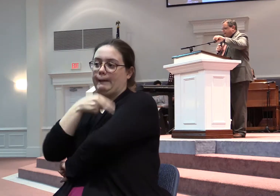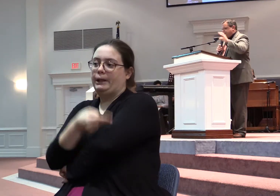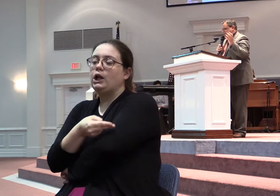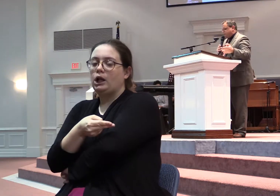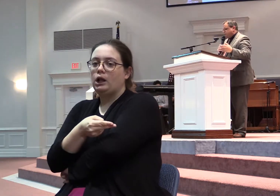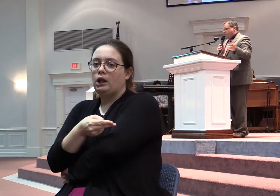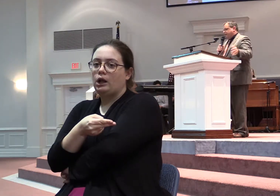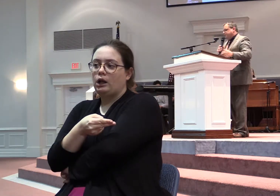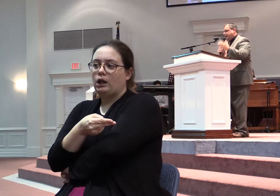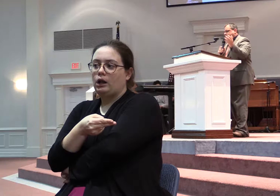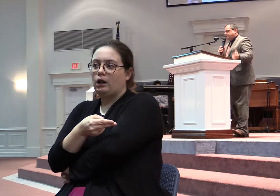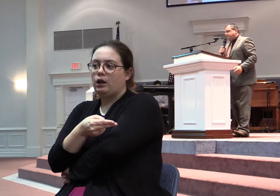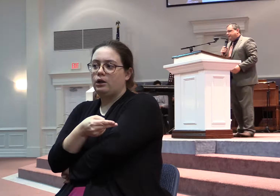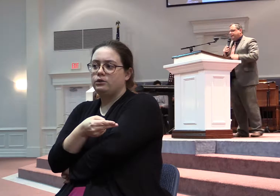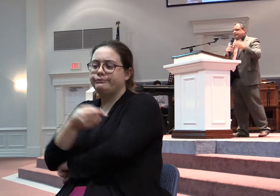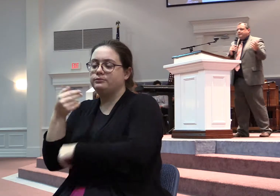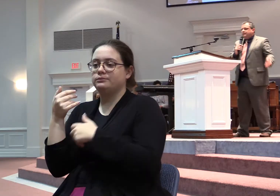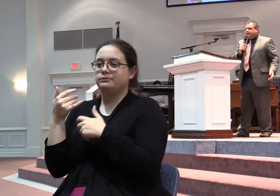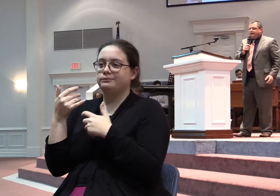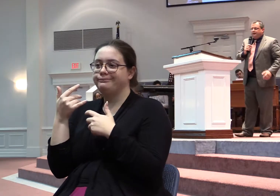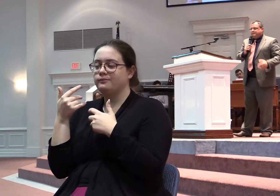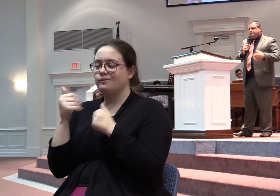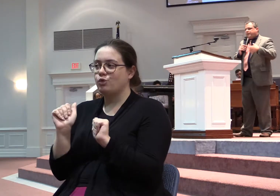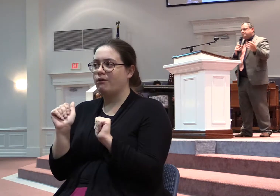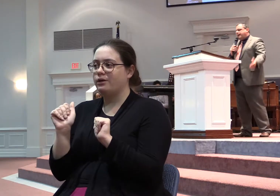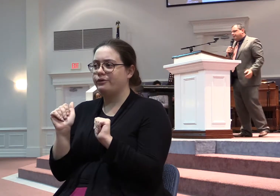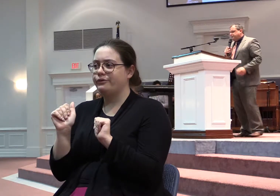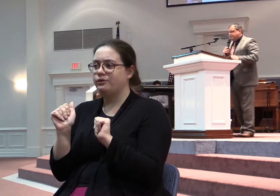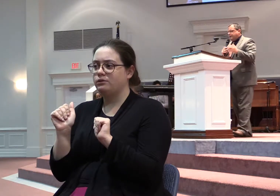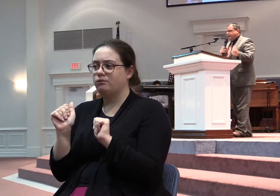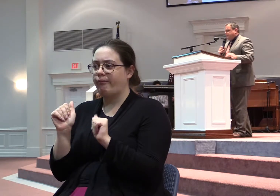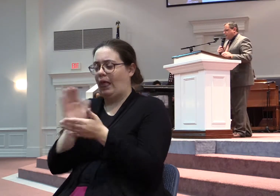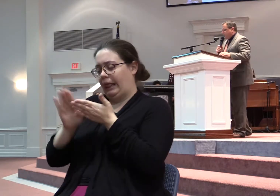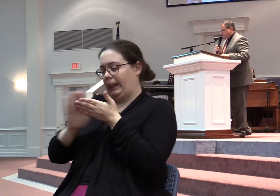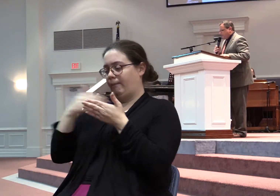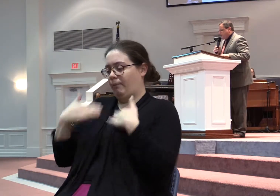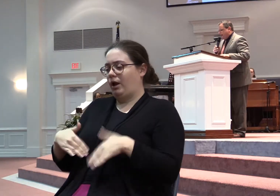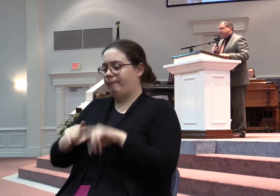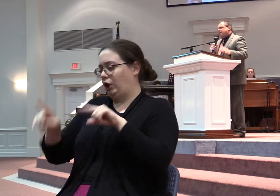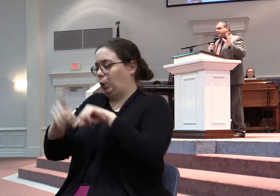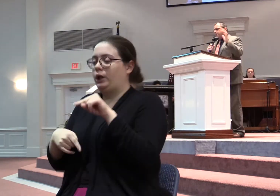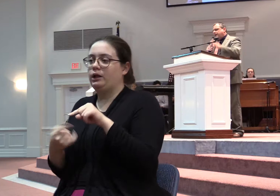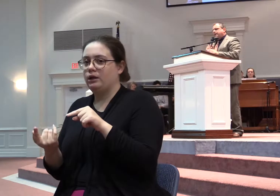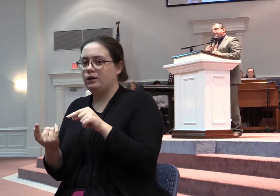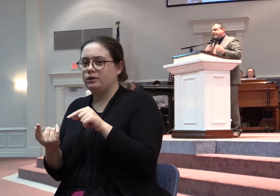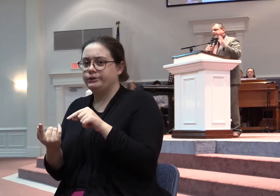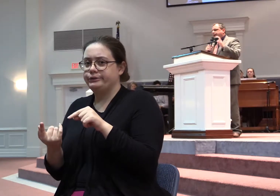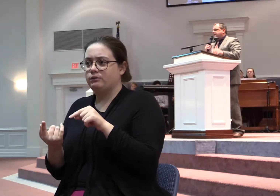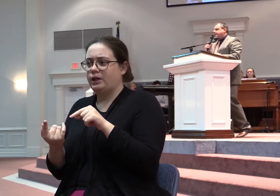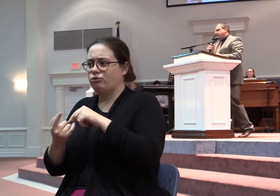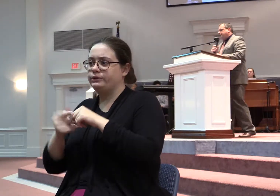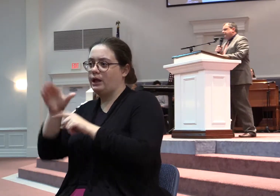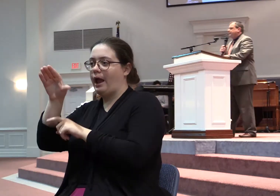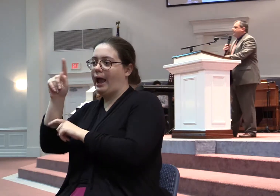and they wanted to try to do a flesh me out and do a scan, but they weren't able to do that. But they went in and they did a